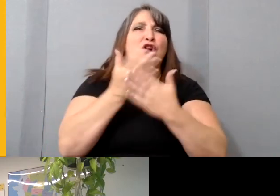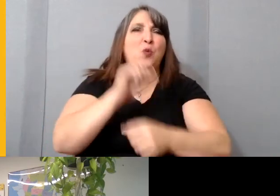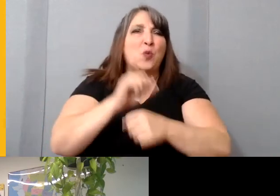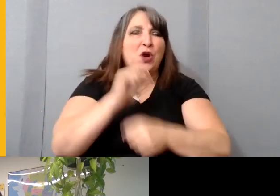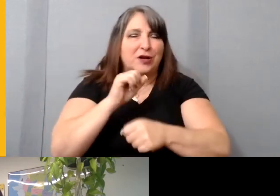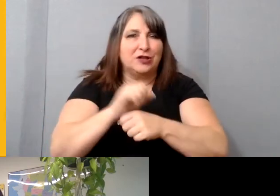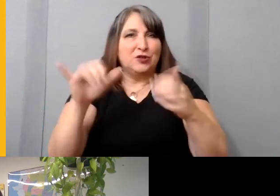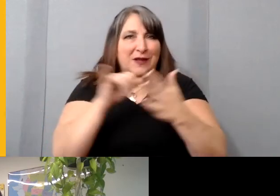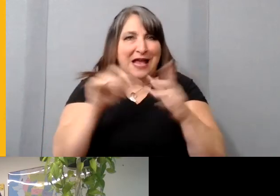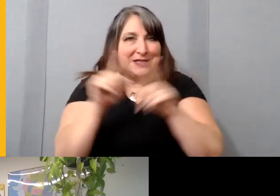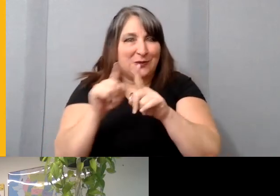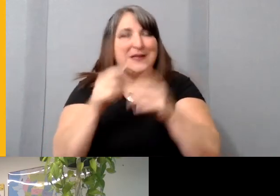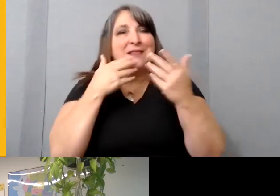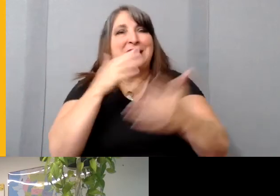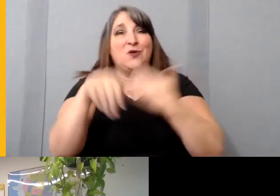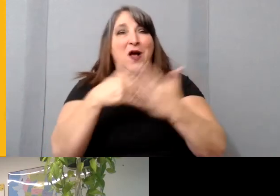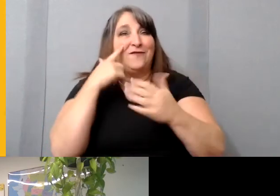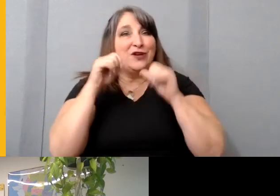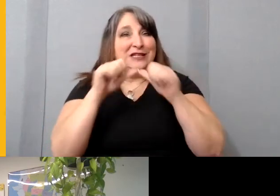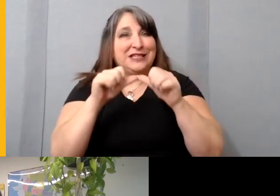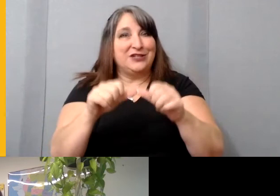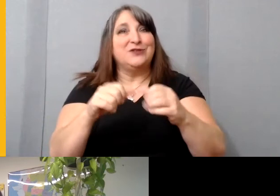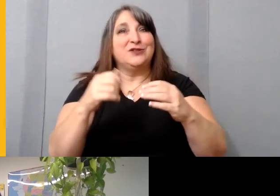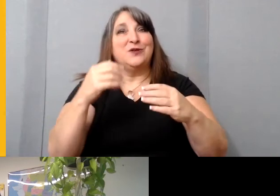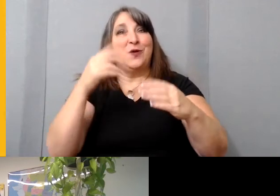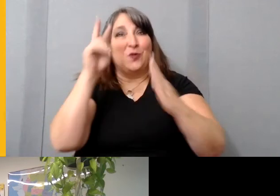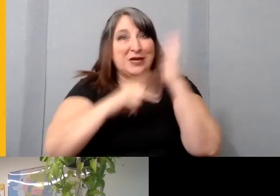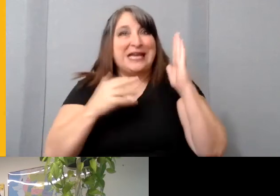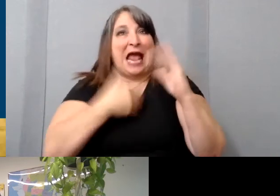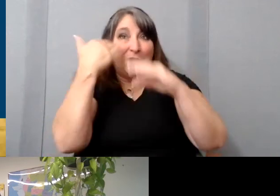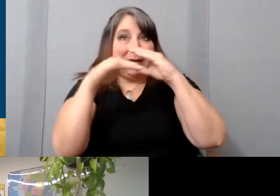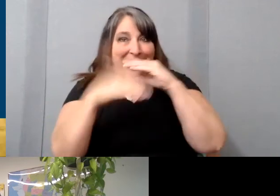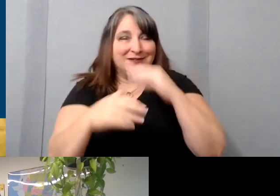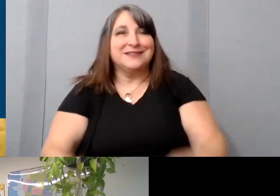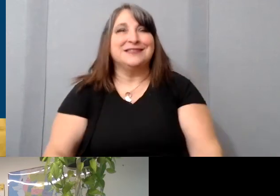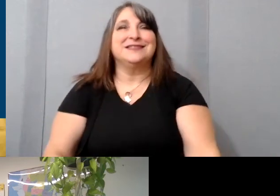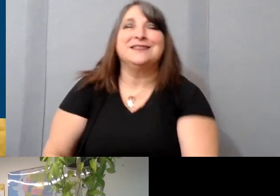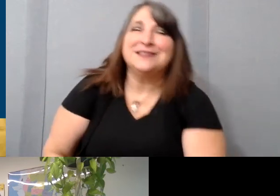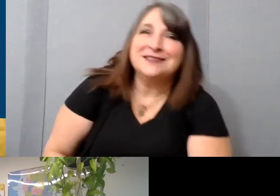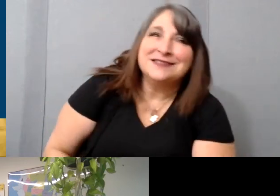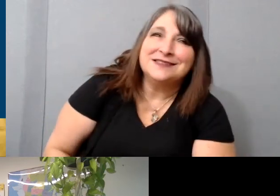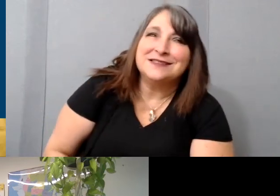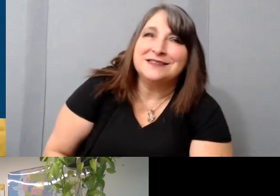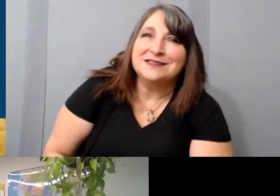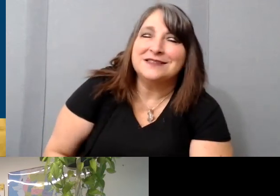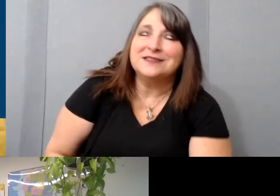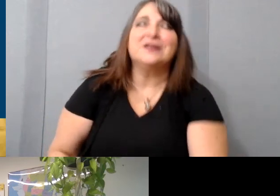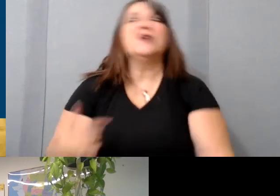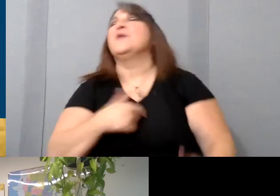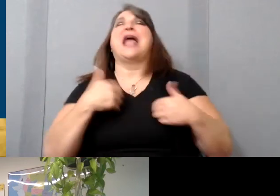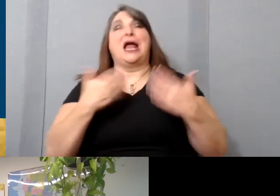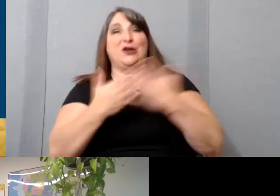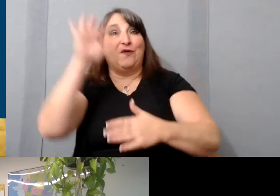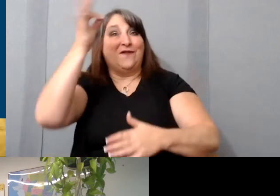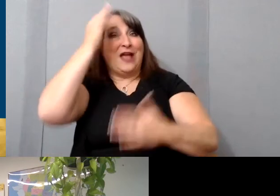and thanks to all of you again for continuing to open our emails. Next slide. We also launched a new federal program this year